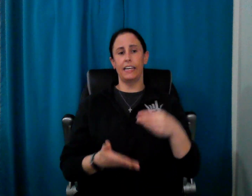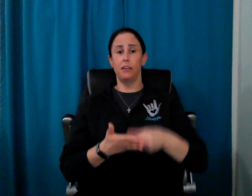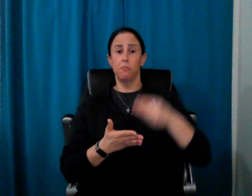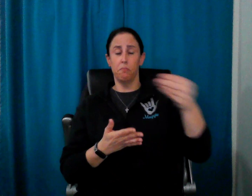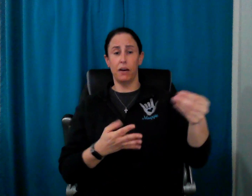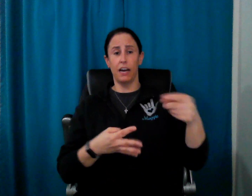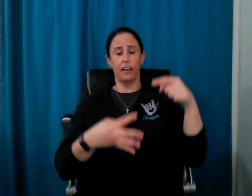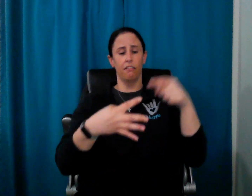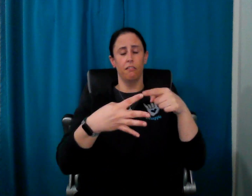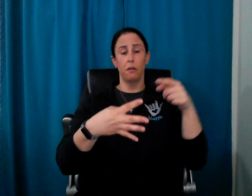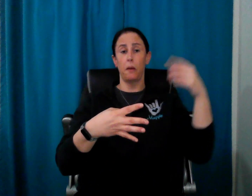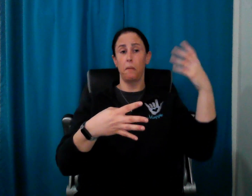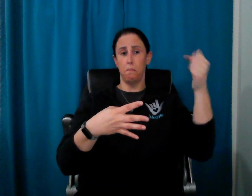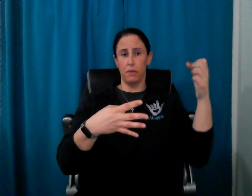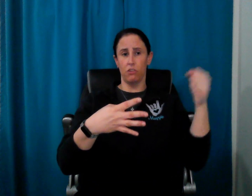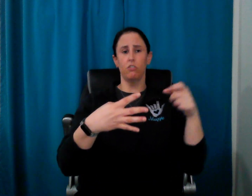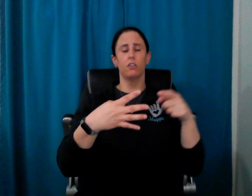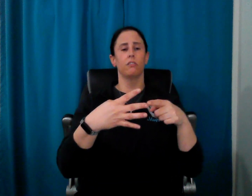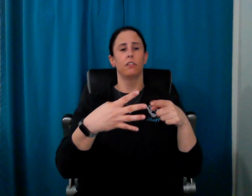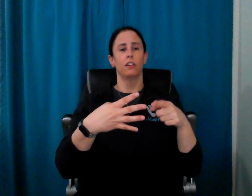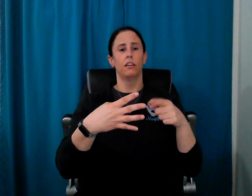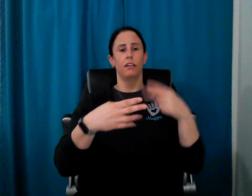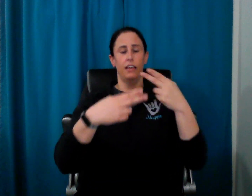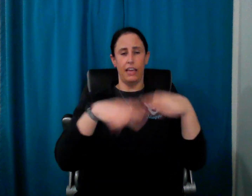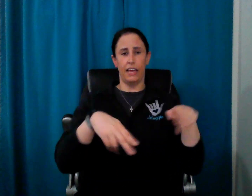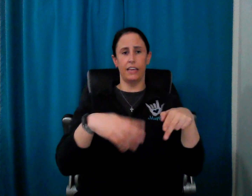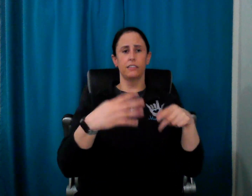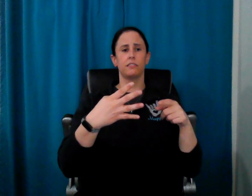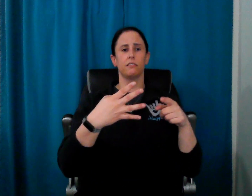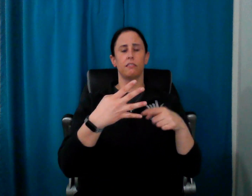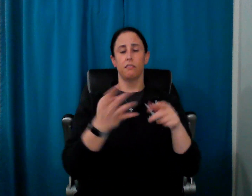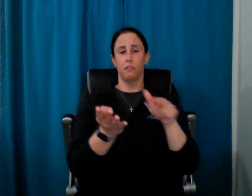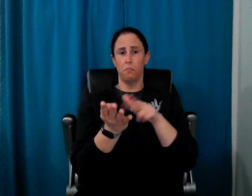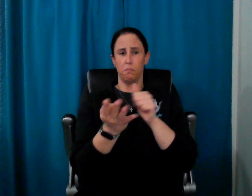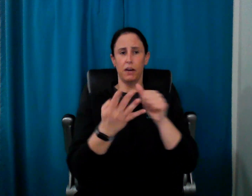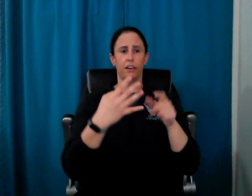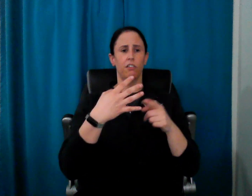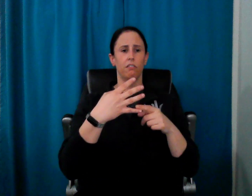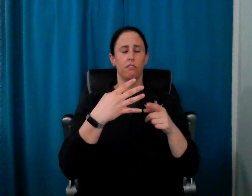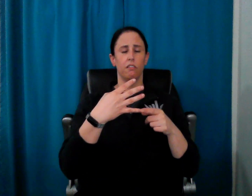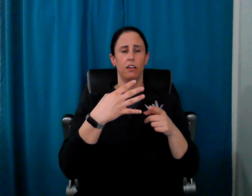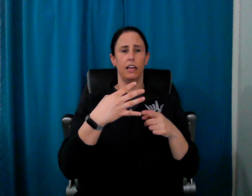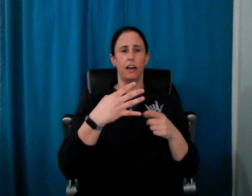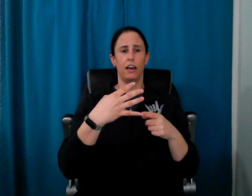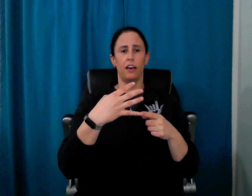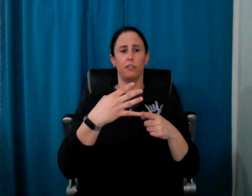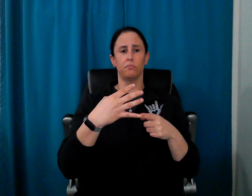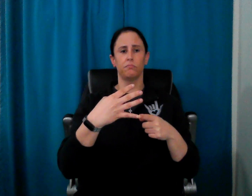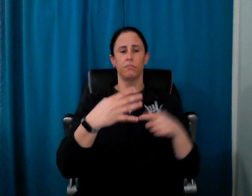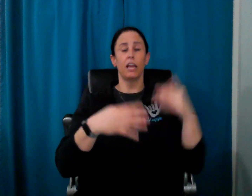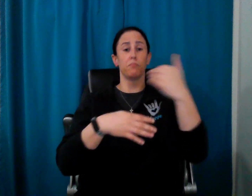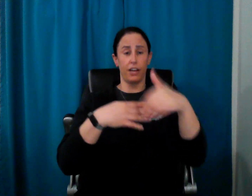need, buy, milk, eggs, butter, and bread.